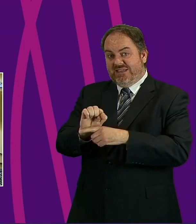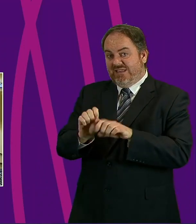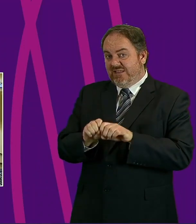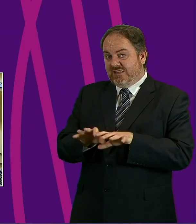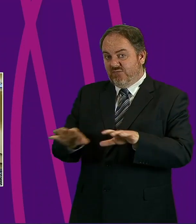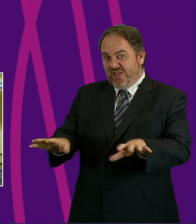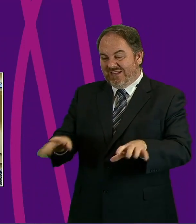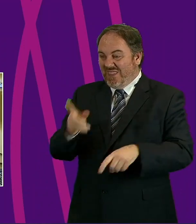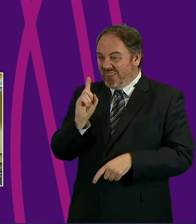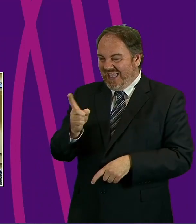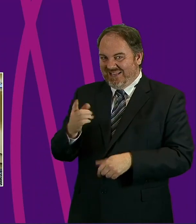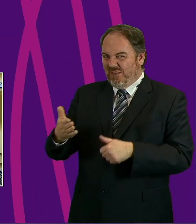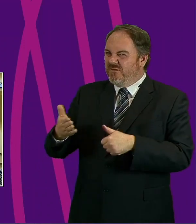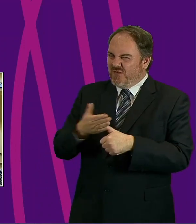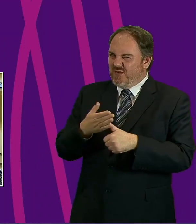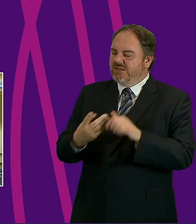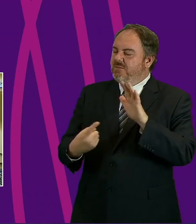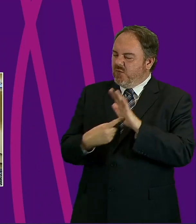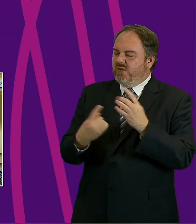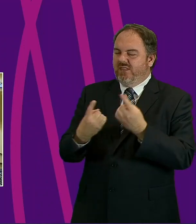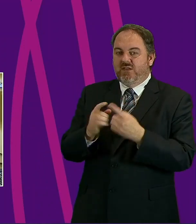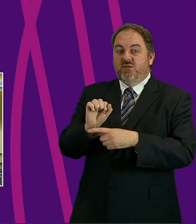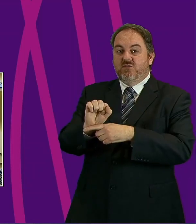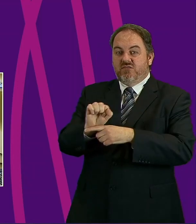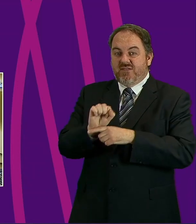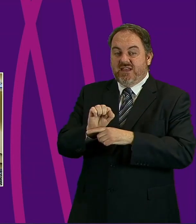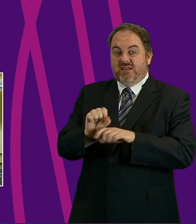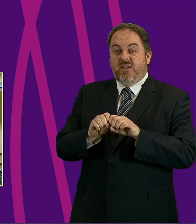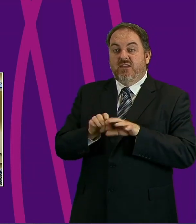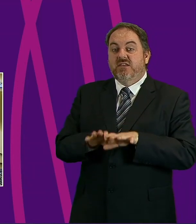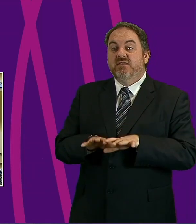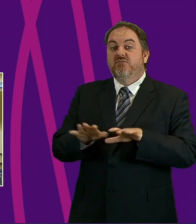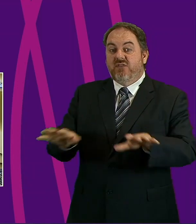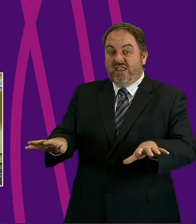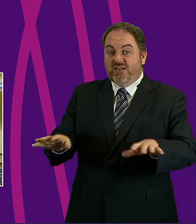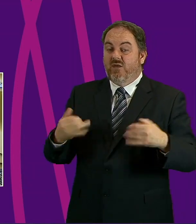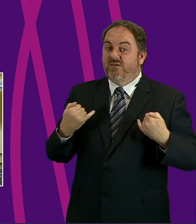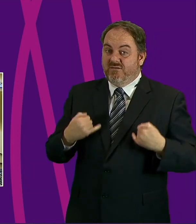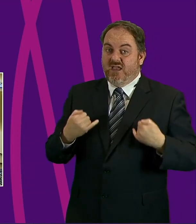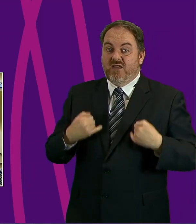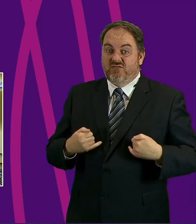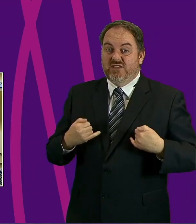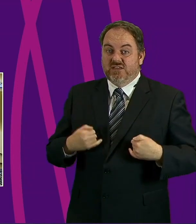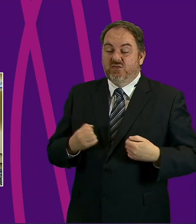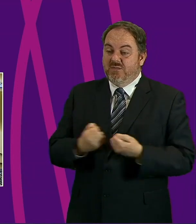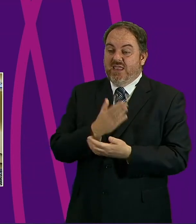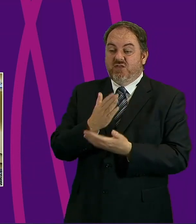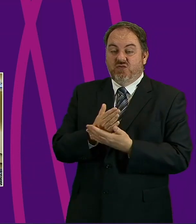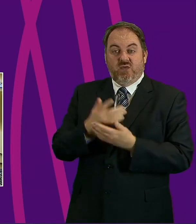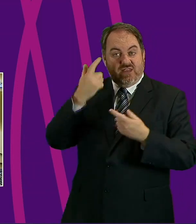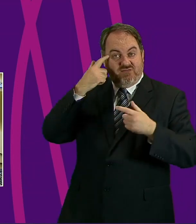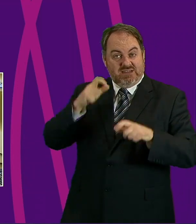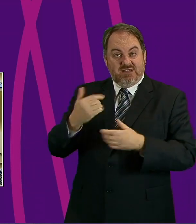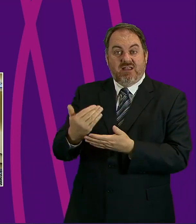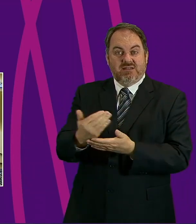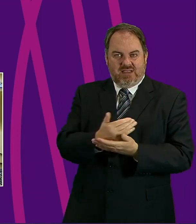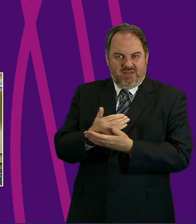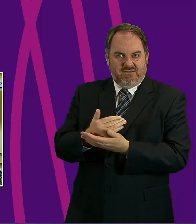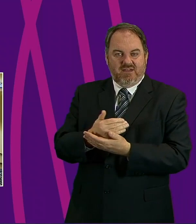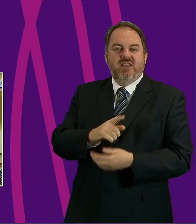is the fundamental steps that care home providers have to take to ensure, as best they can, the safety of their residents. So we need to see